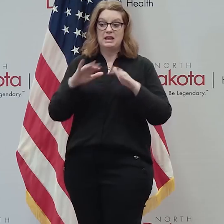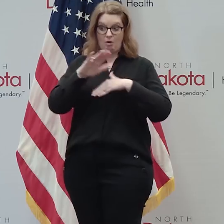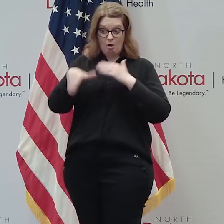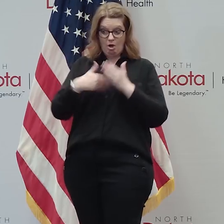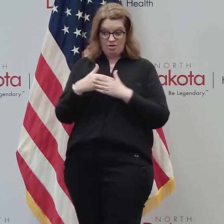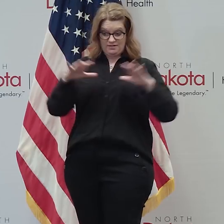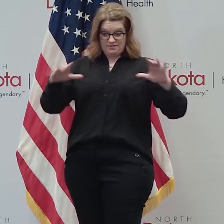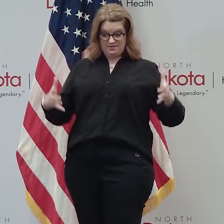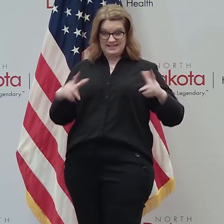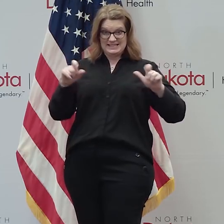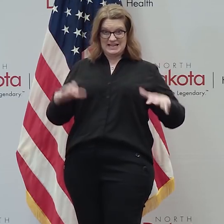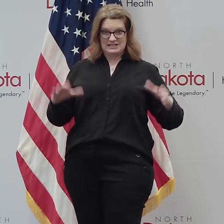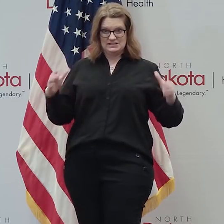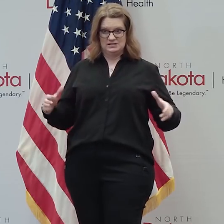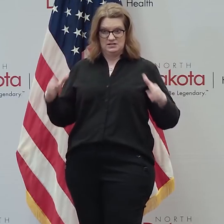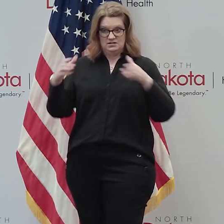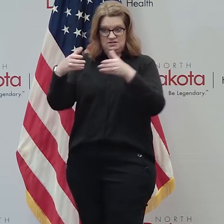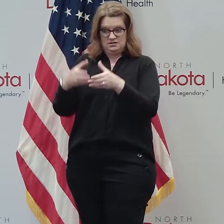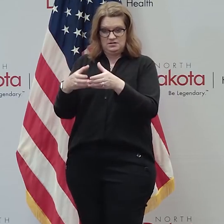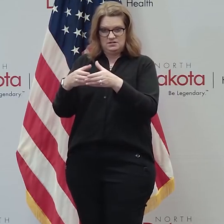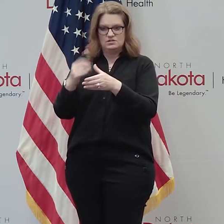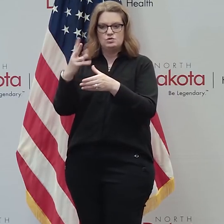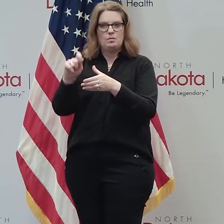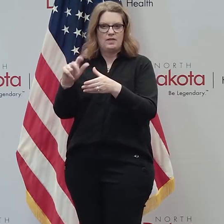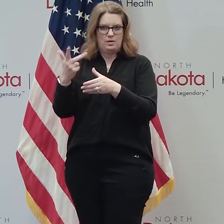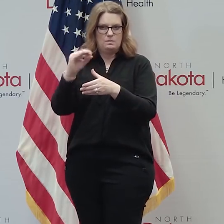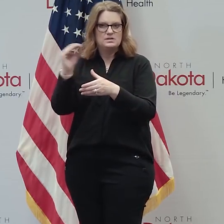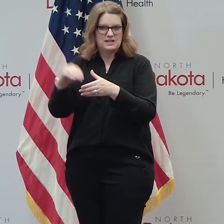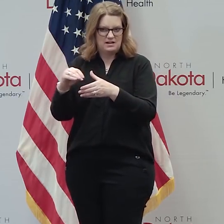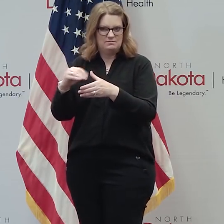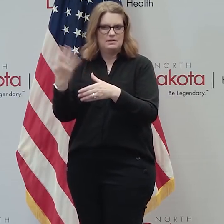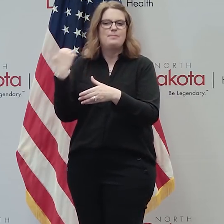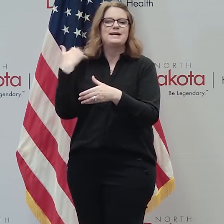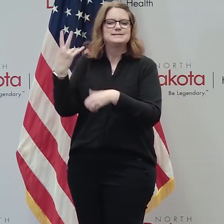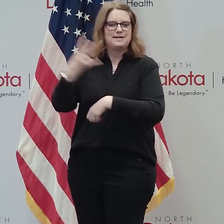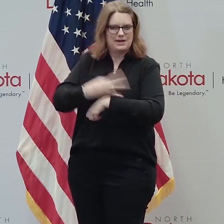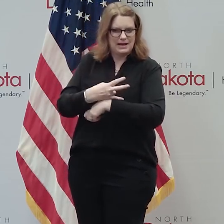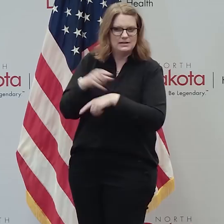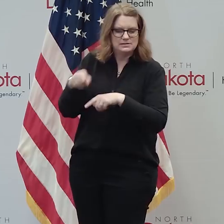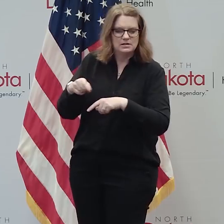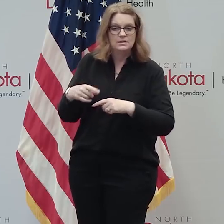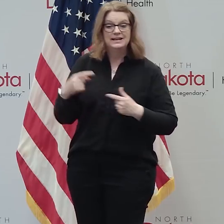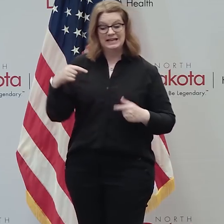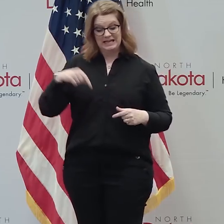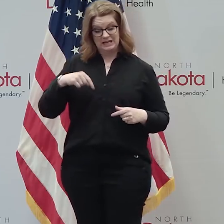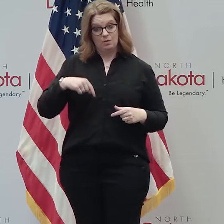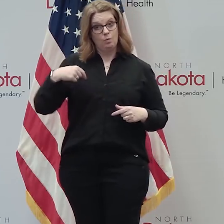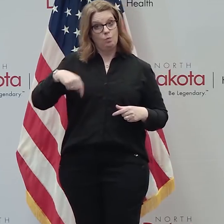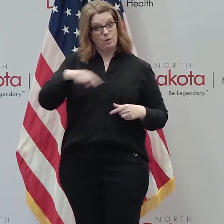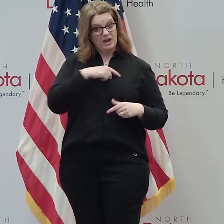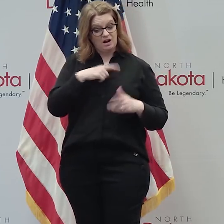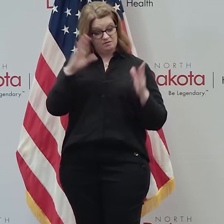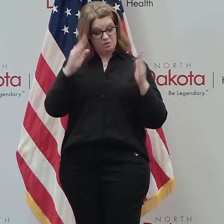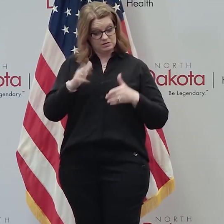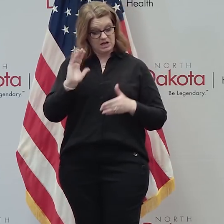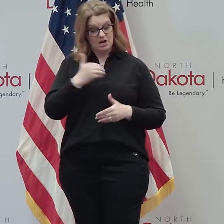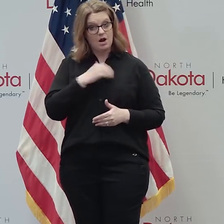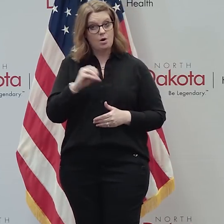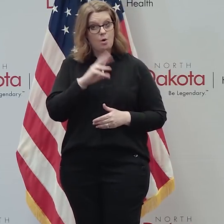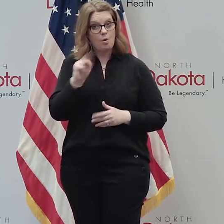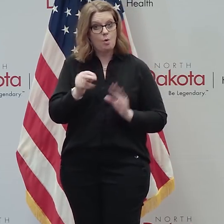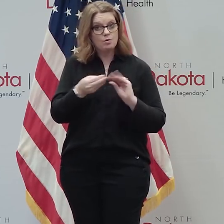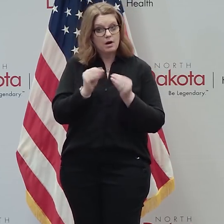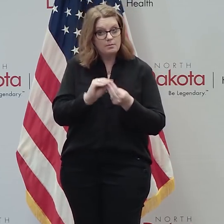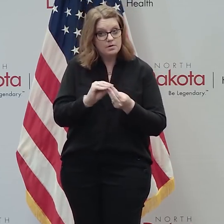great shape relative to even how others might be looking at us. But of course, we're making our own decisions here in North Dakota based on our own data, but wanted people